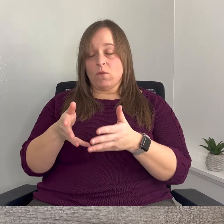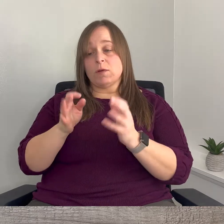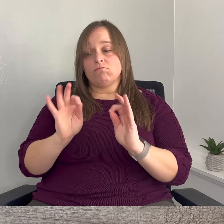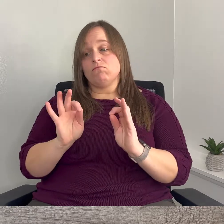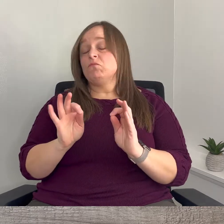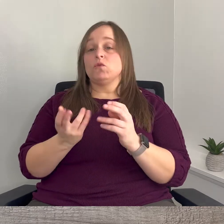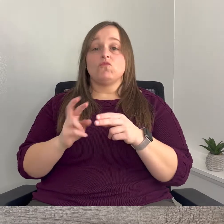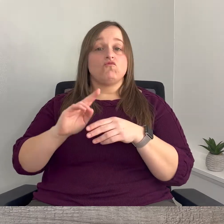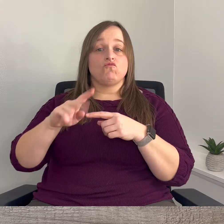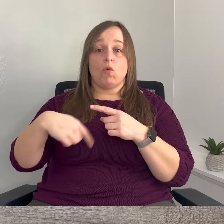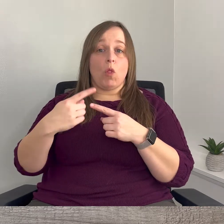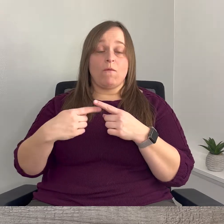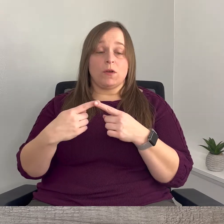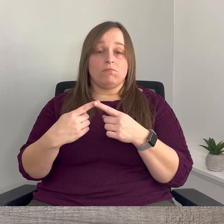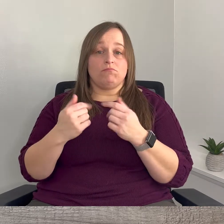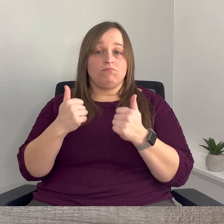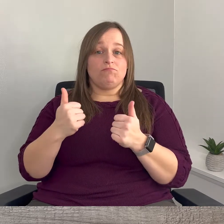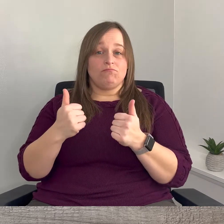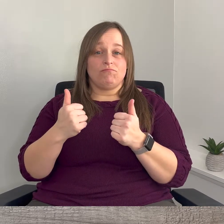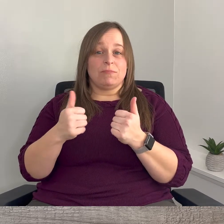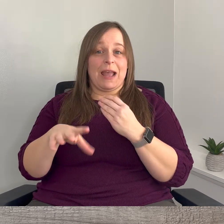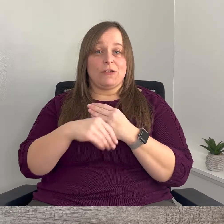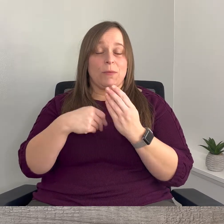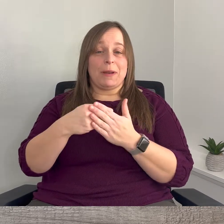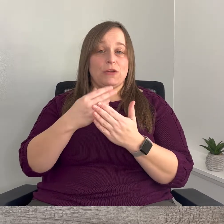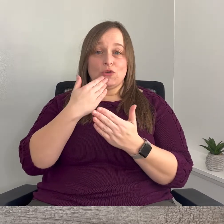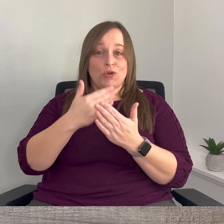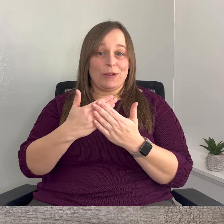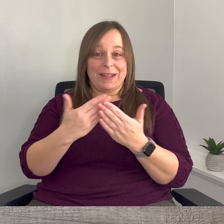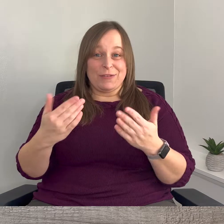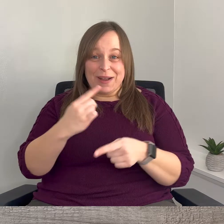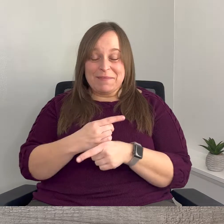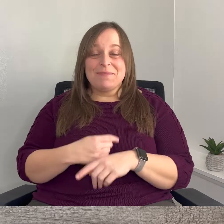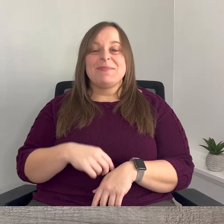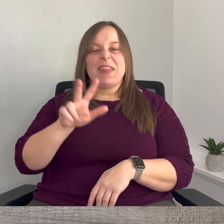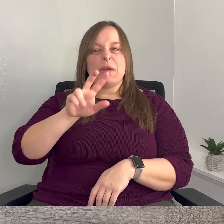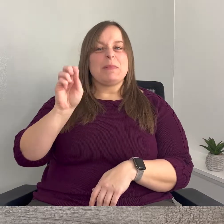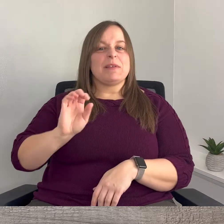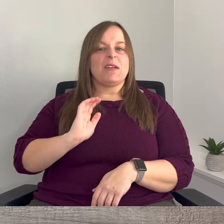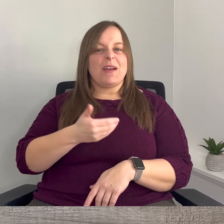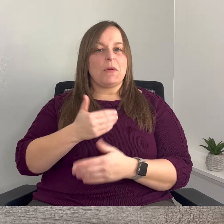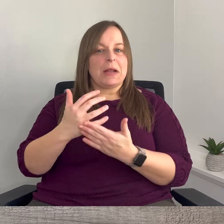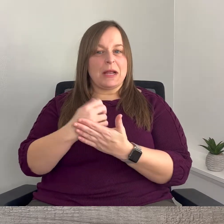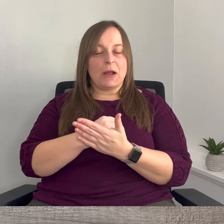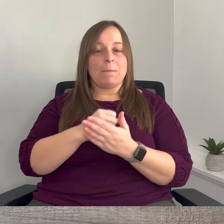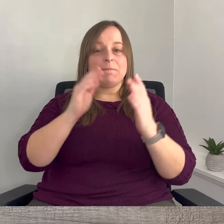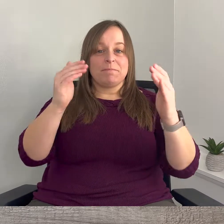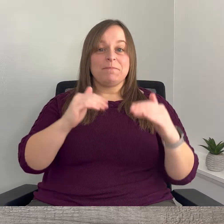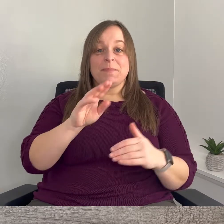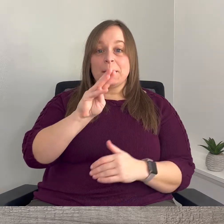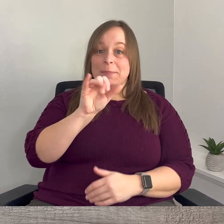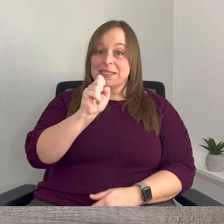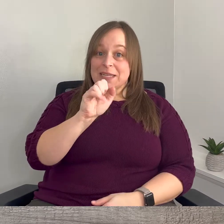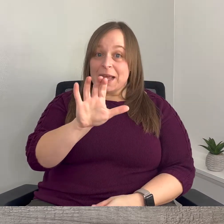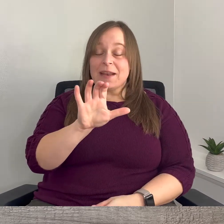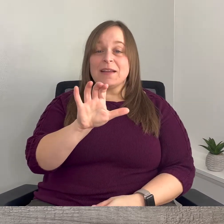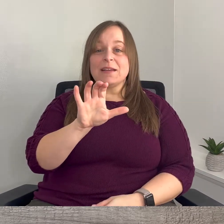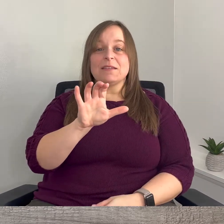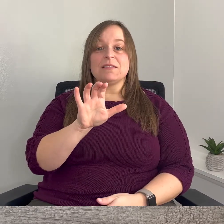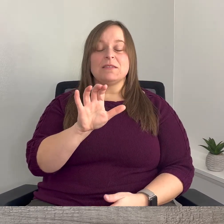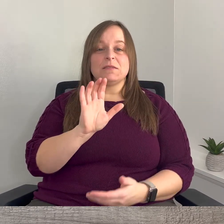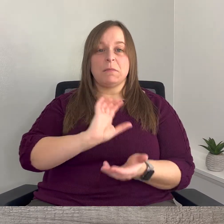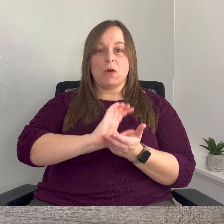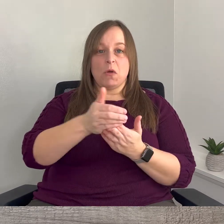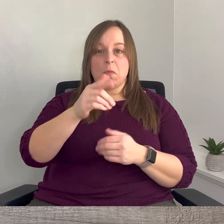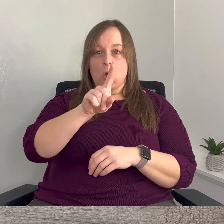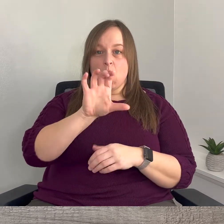$63.01 left over. Rollover is always good. And that was 3% of our income. Miscellaneous